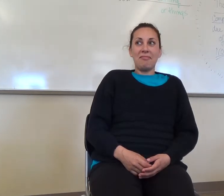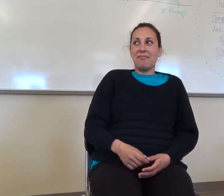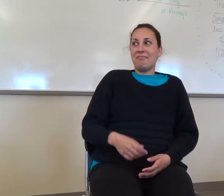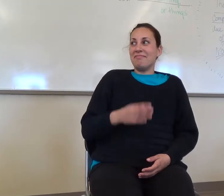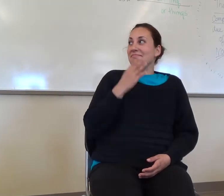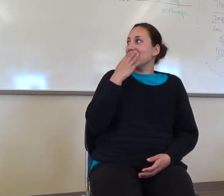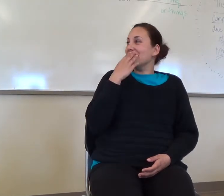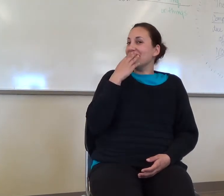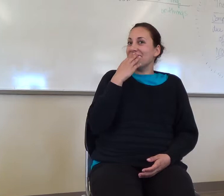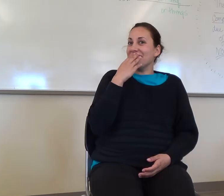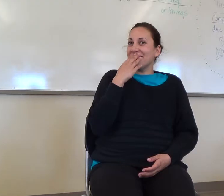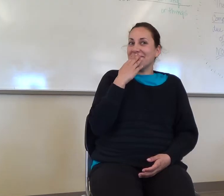this?